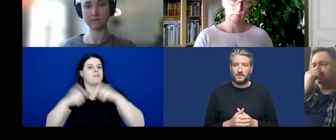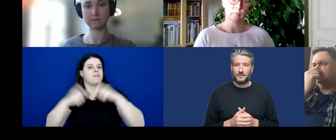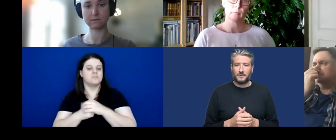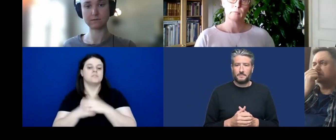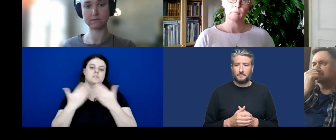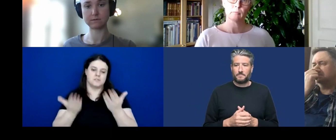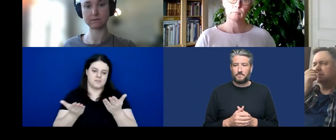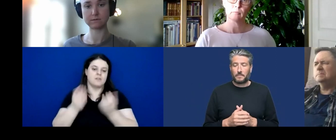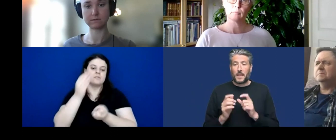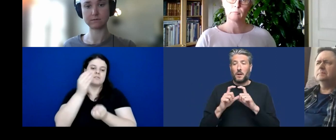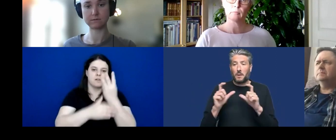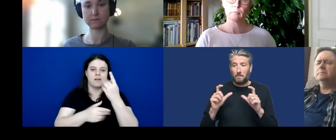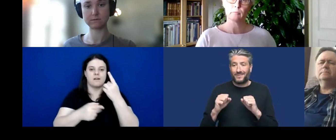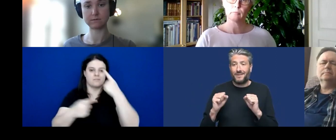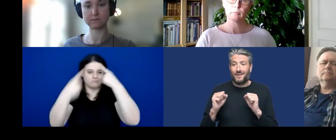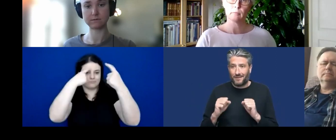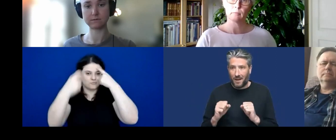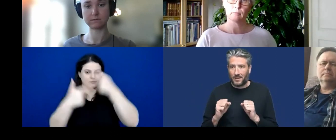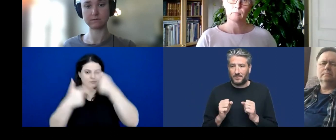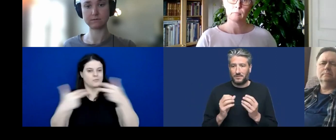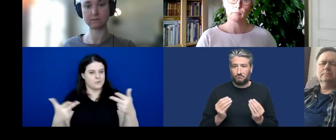it creates innovation. It creates more